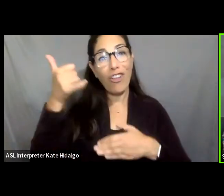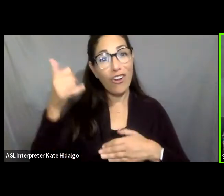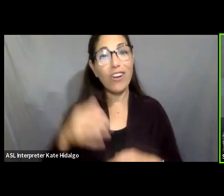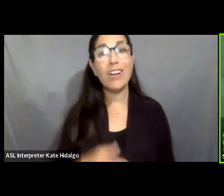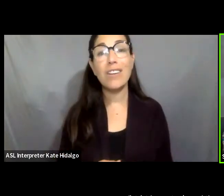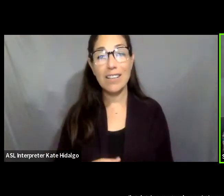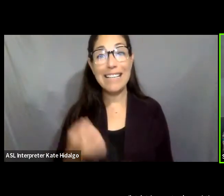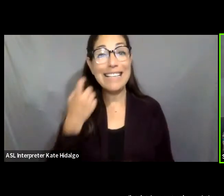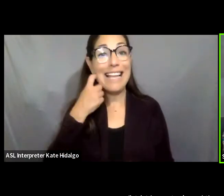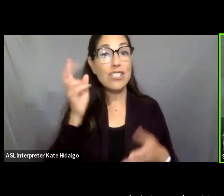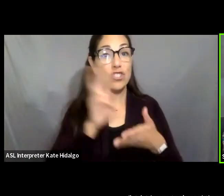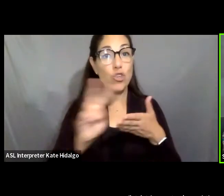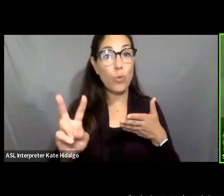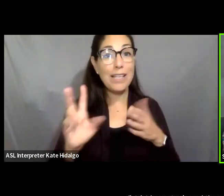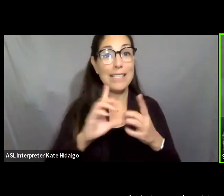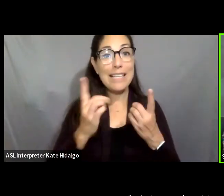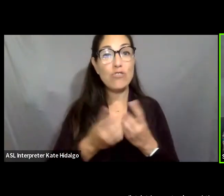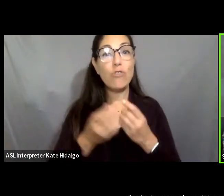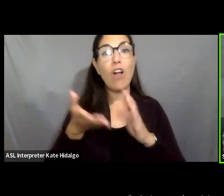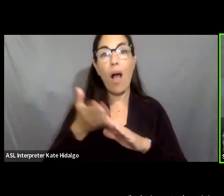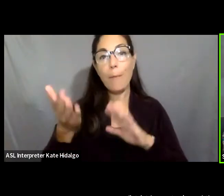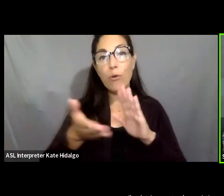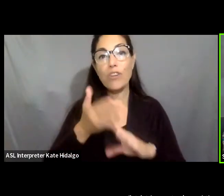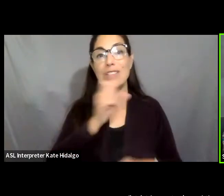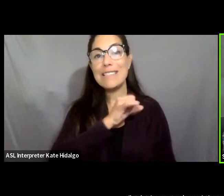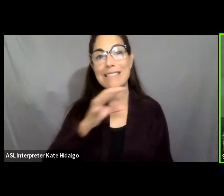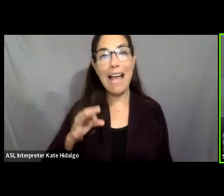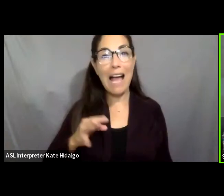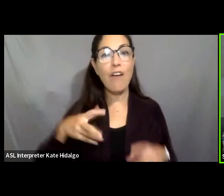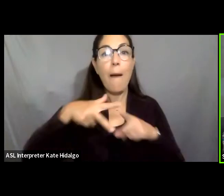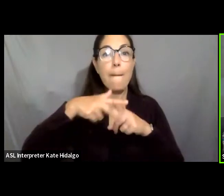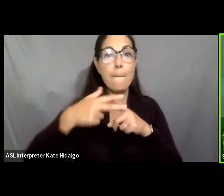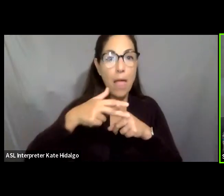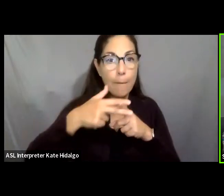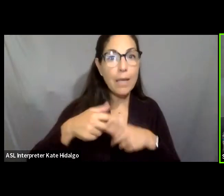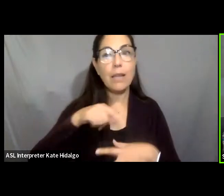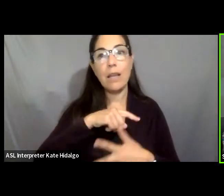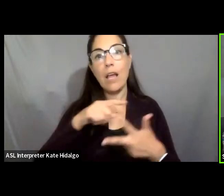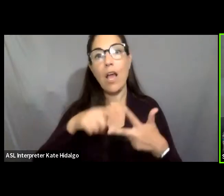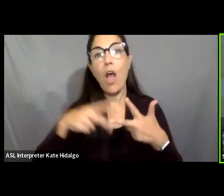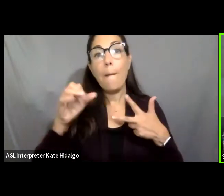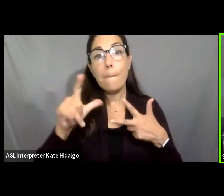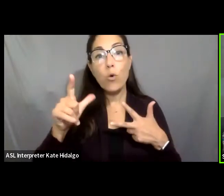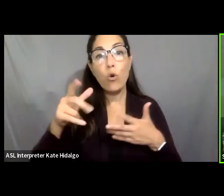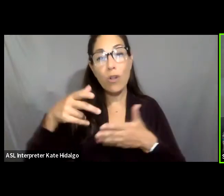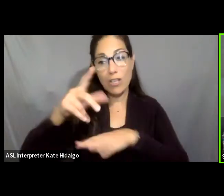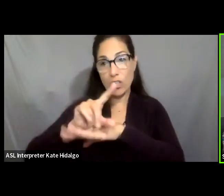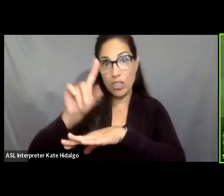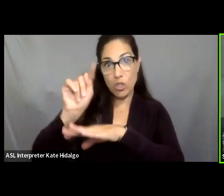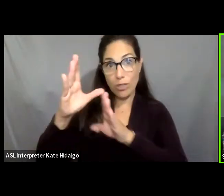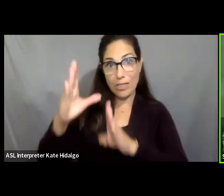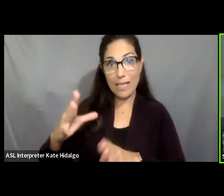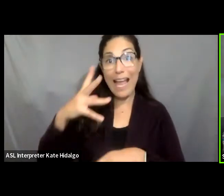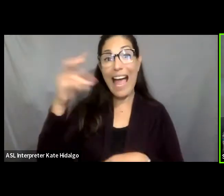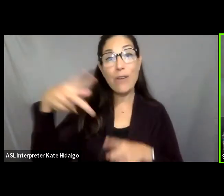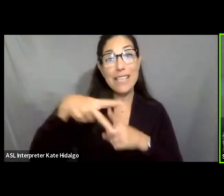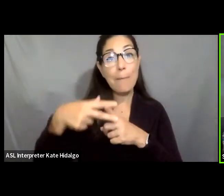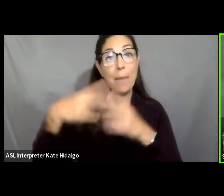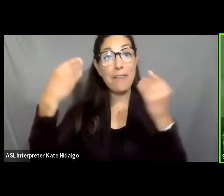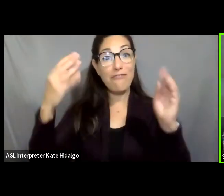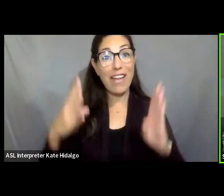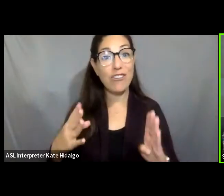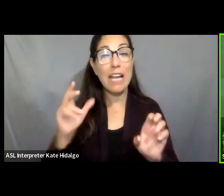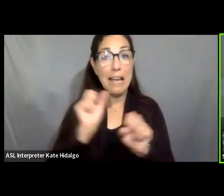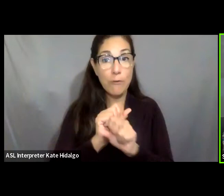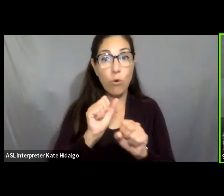In the last 2 weeks, district operations staff, district plumbing staff, the district's pool consultant, and an outside plumbing vendor have worked